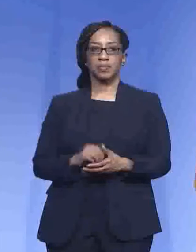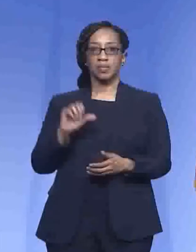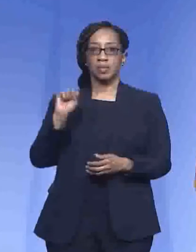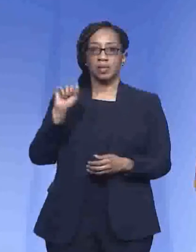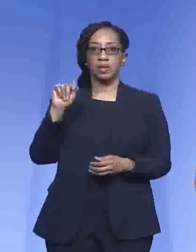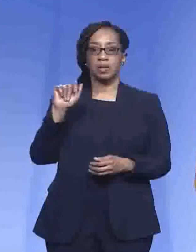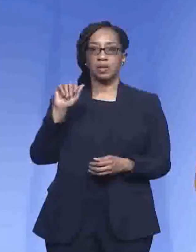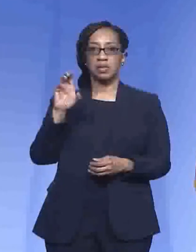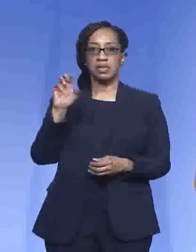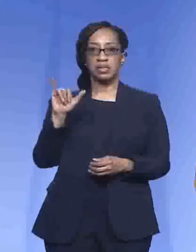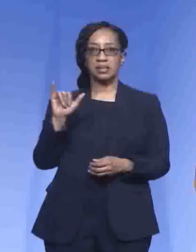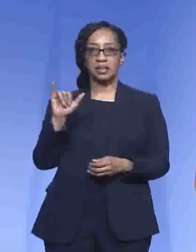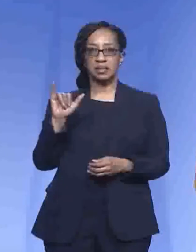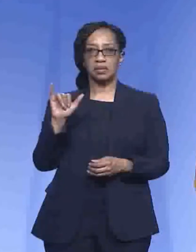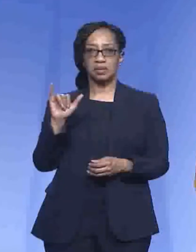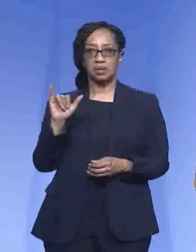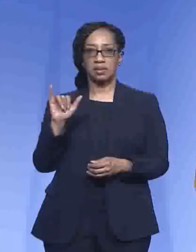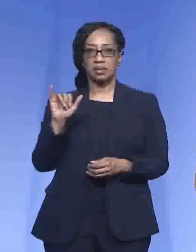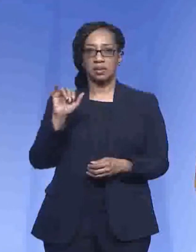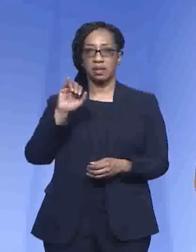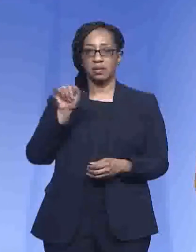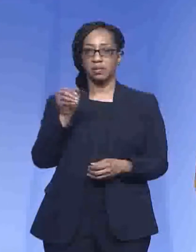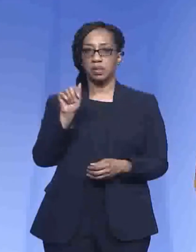Stacy? Stacy, I think you're muted.